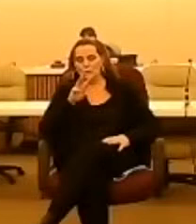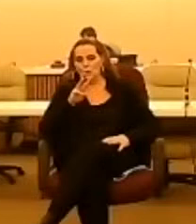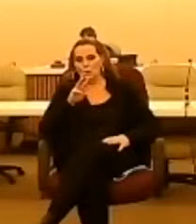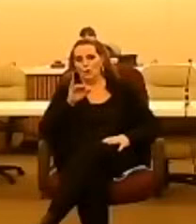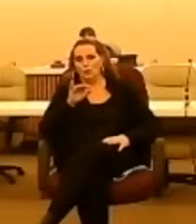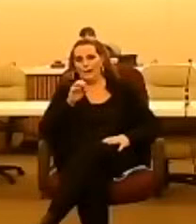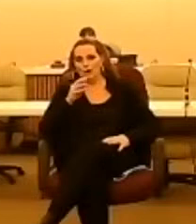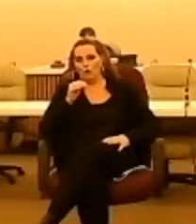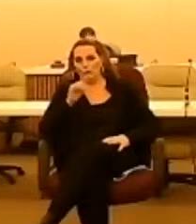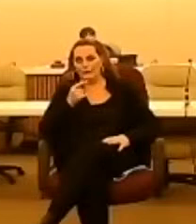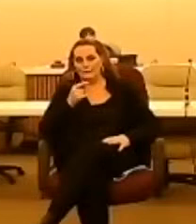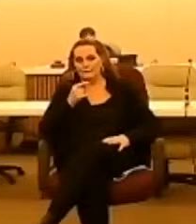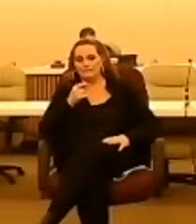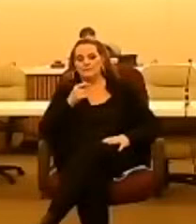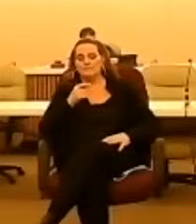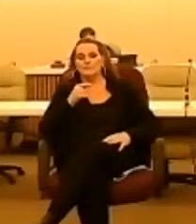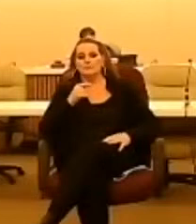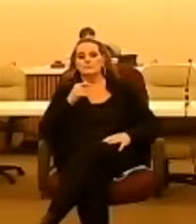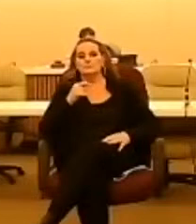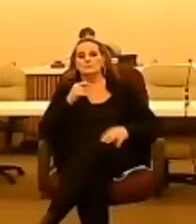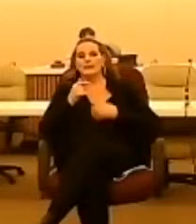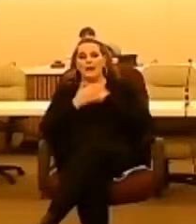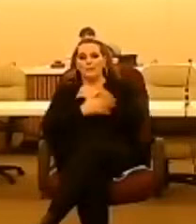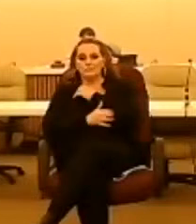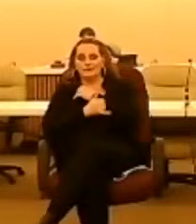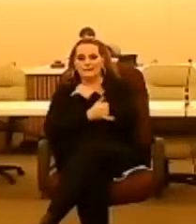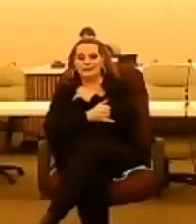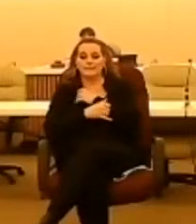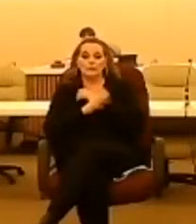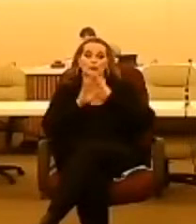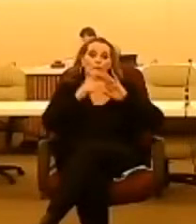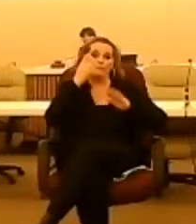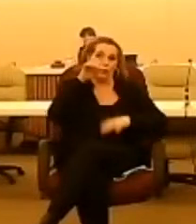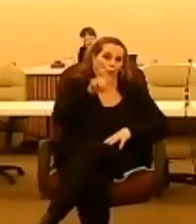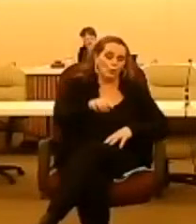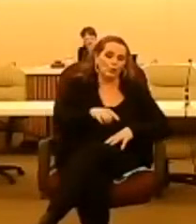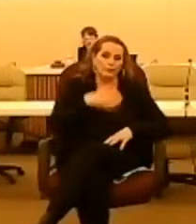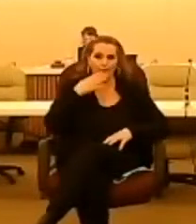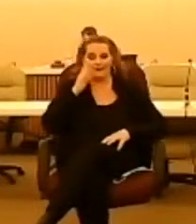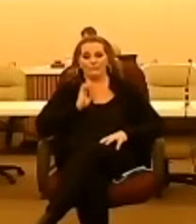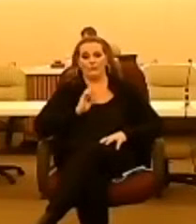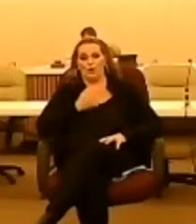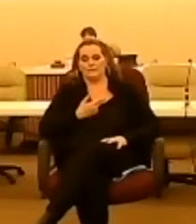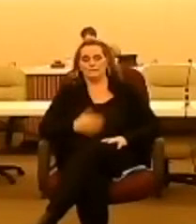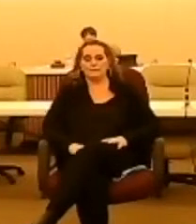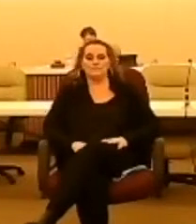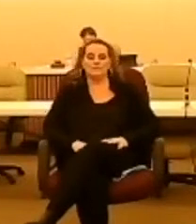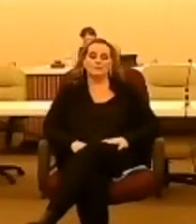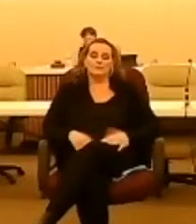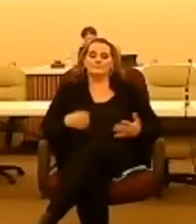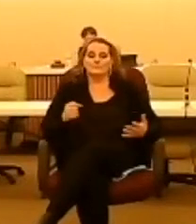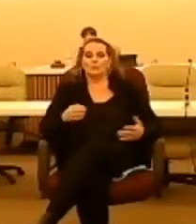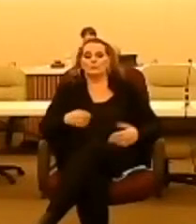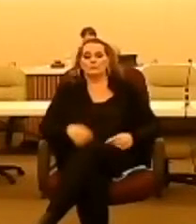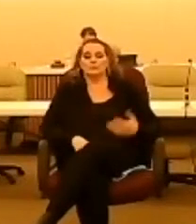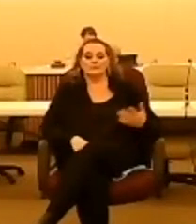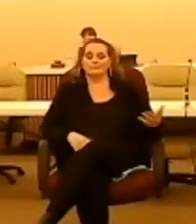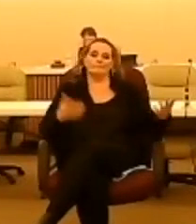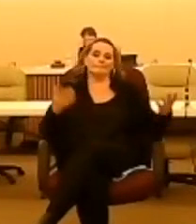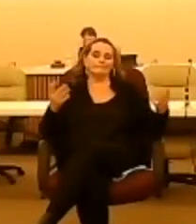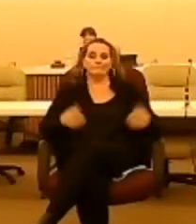her, bad for us. Real bad for us. So it's just one of these confluence